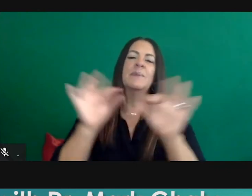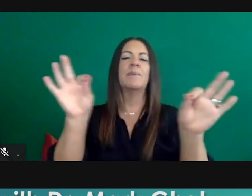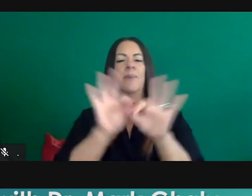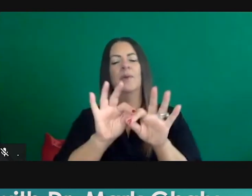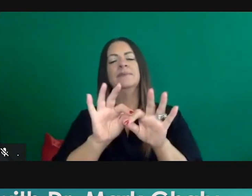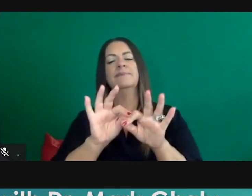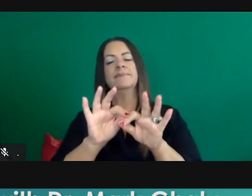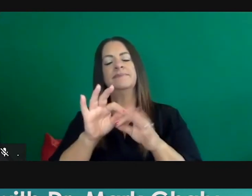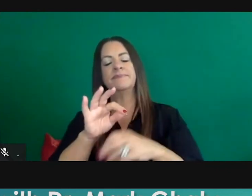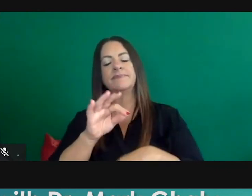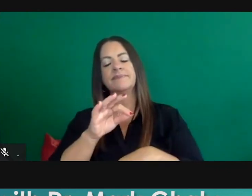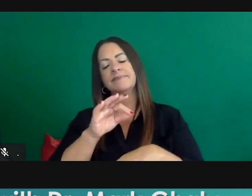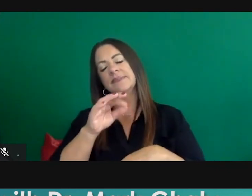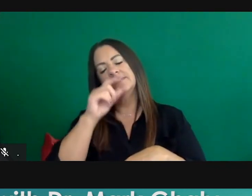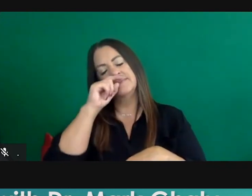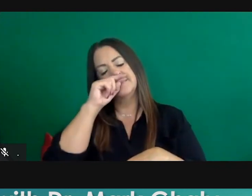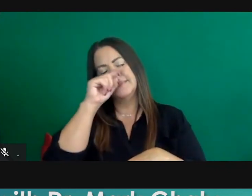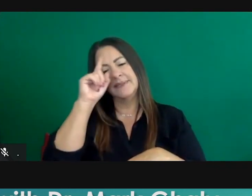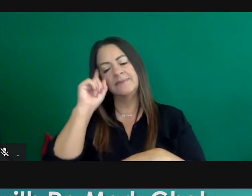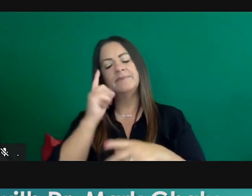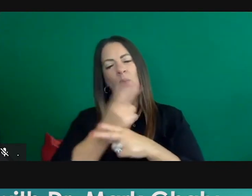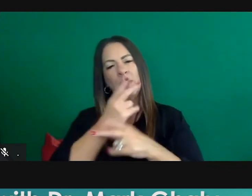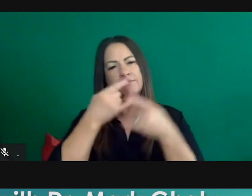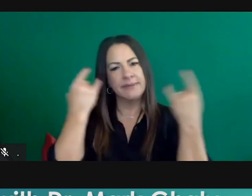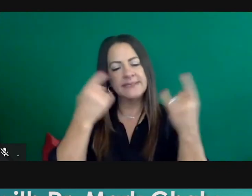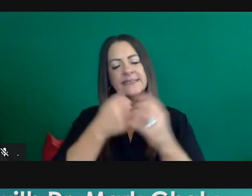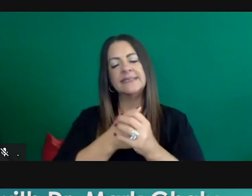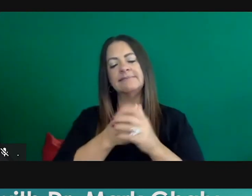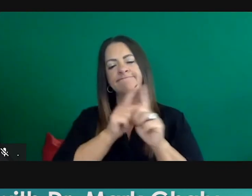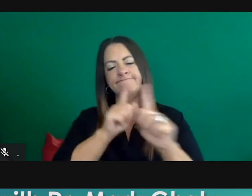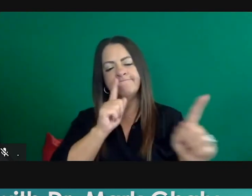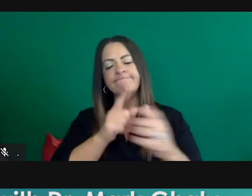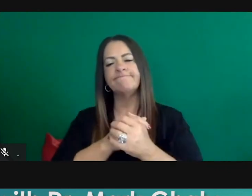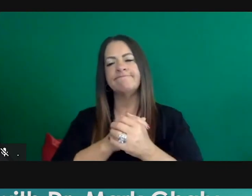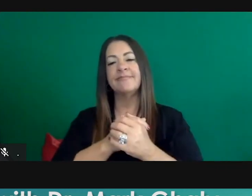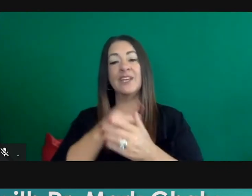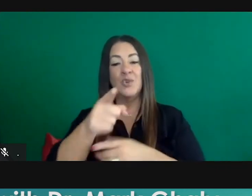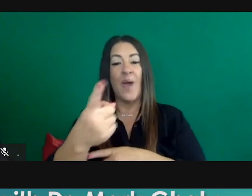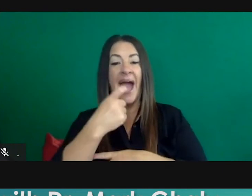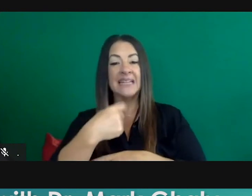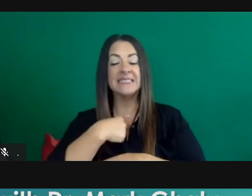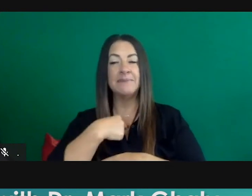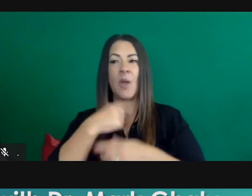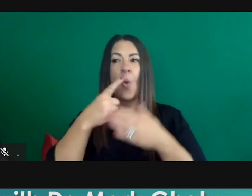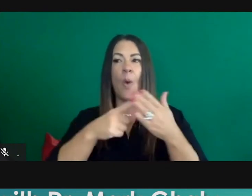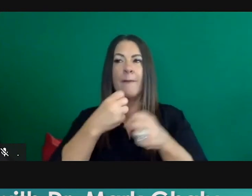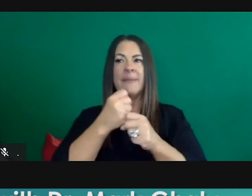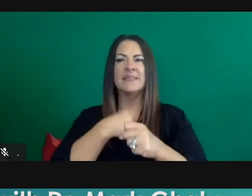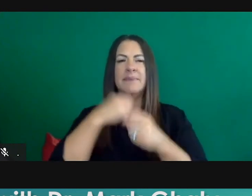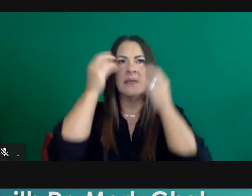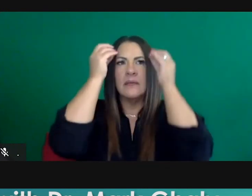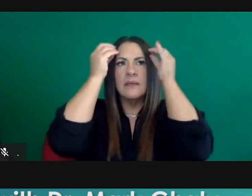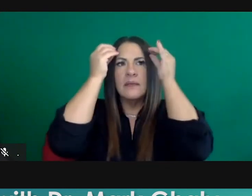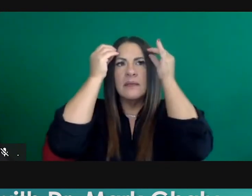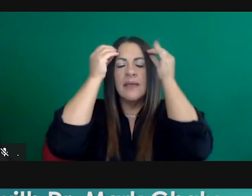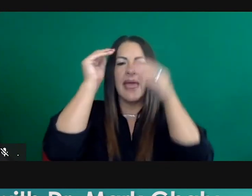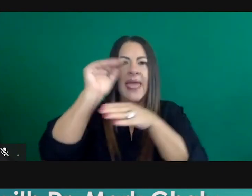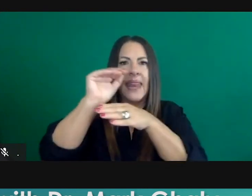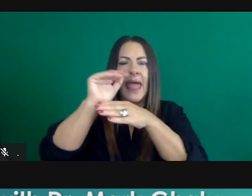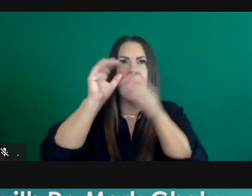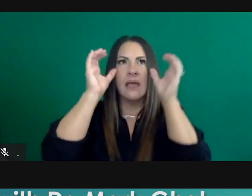what keeps me up at night, certainly it's going to be our ability to sort of keep our guard up as much as possible.